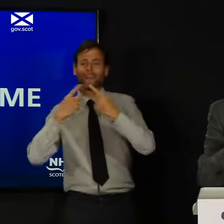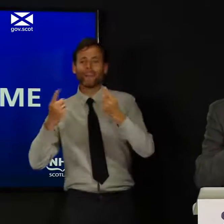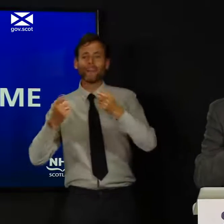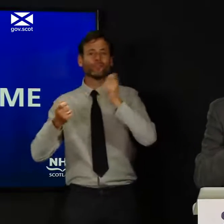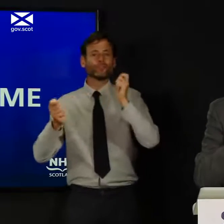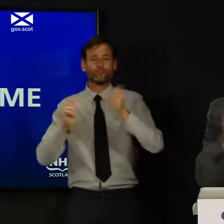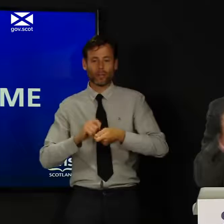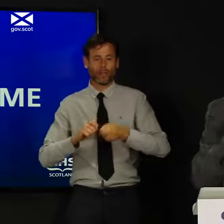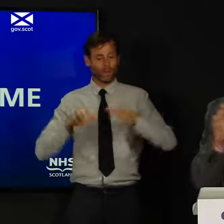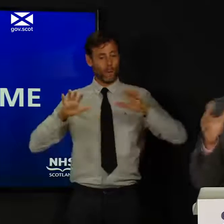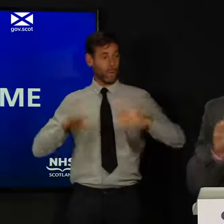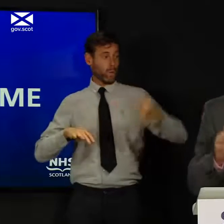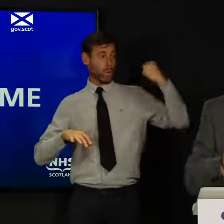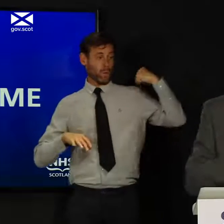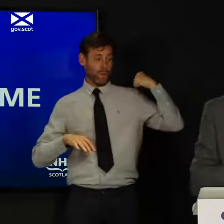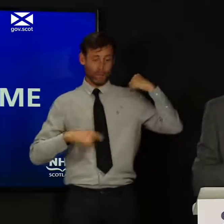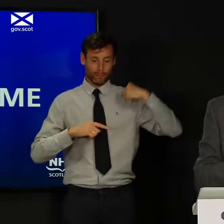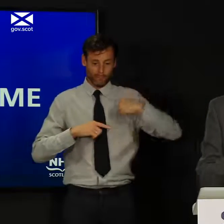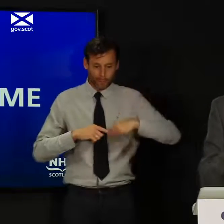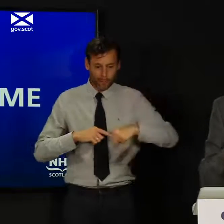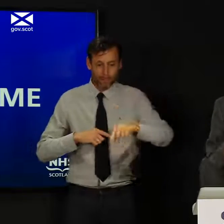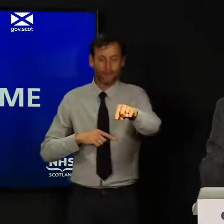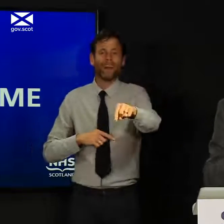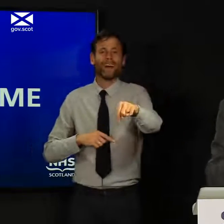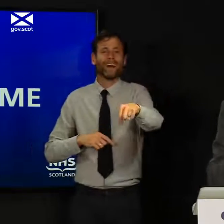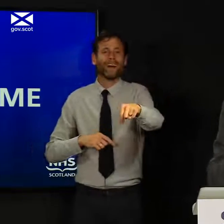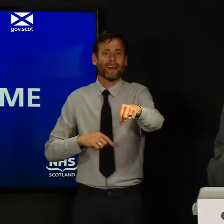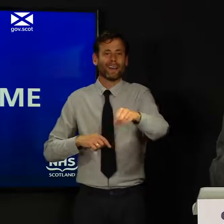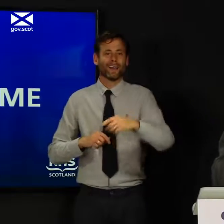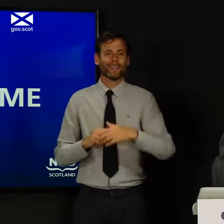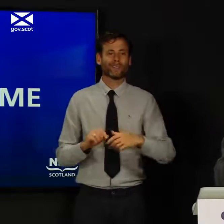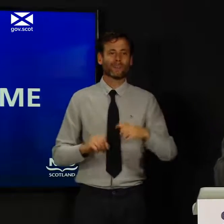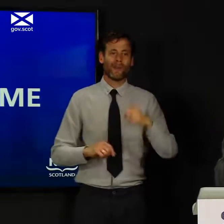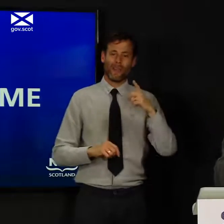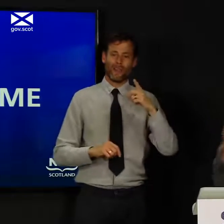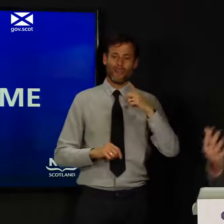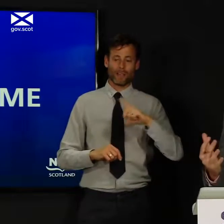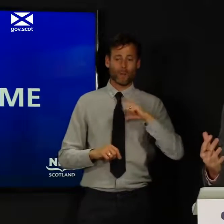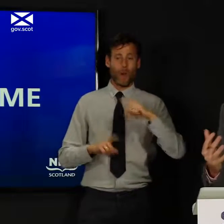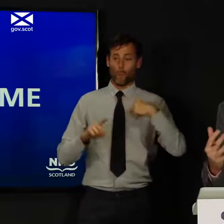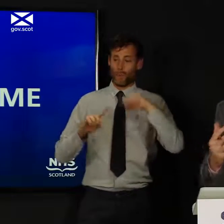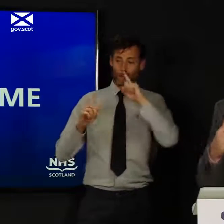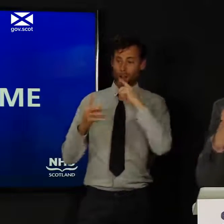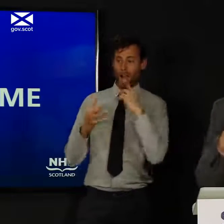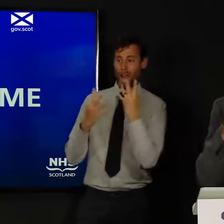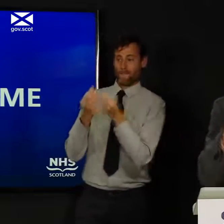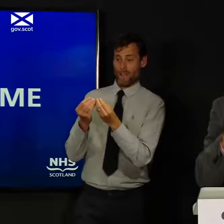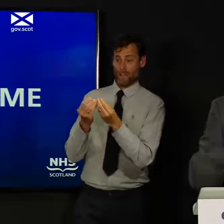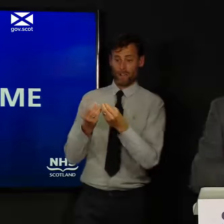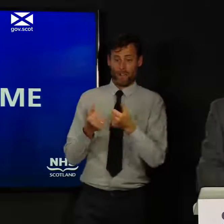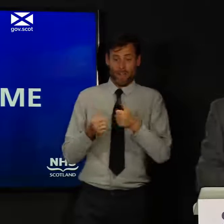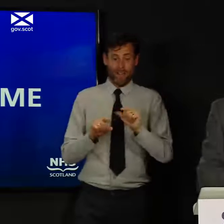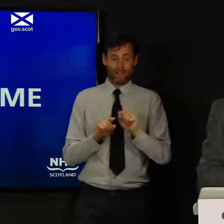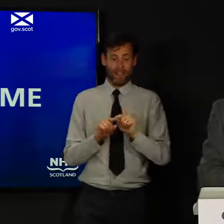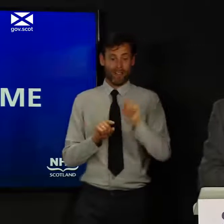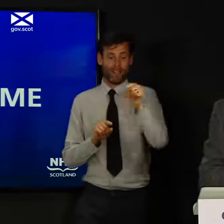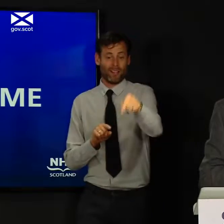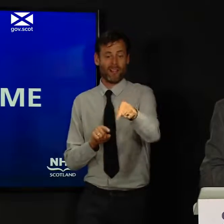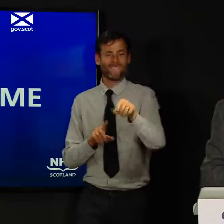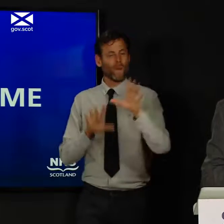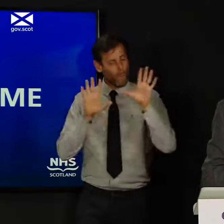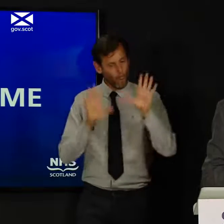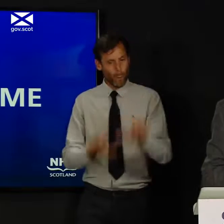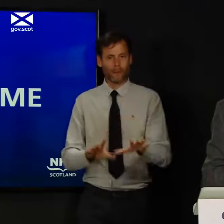it's an average, it changes over a few days. So the advisors won't be able to advise at least for another week about